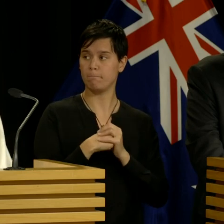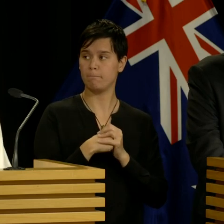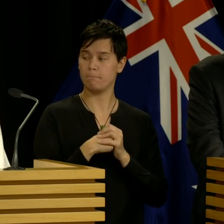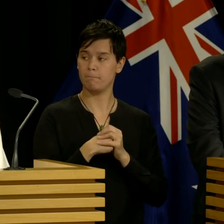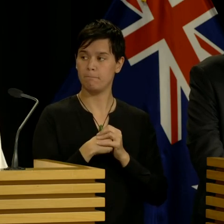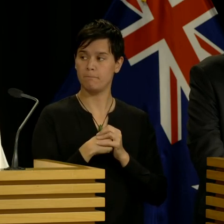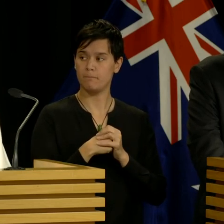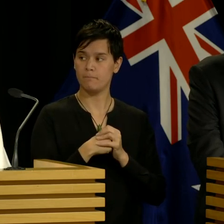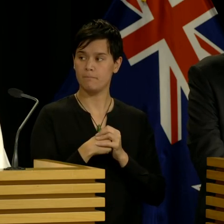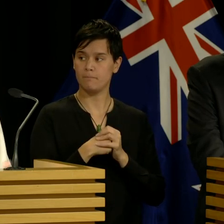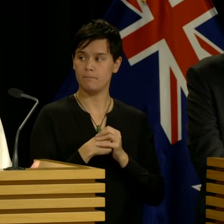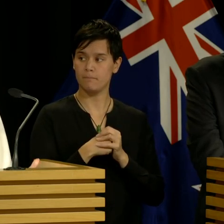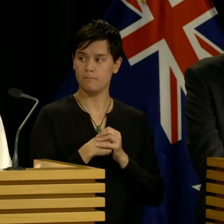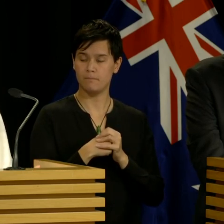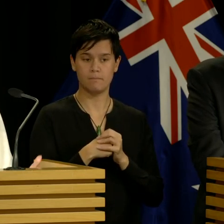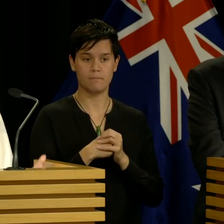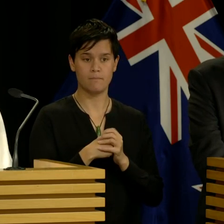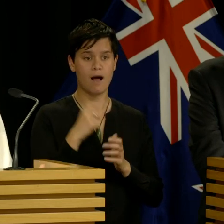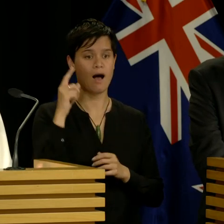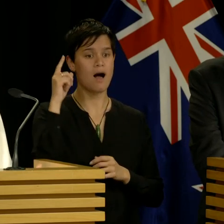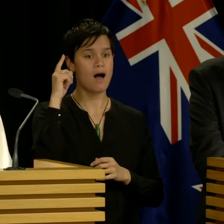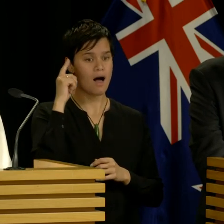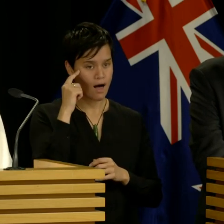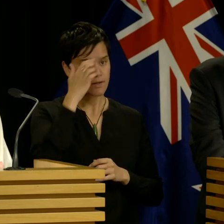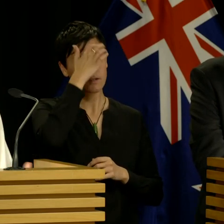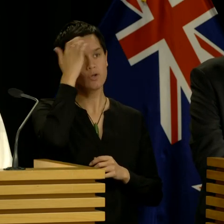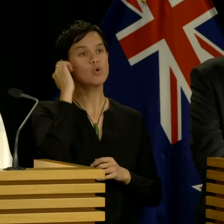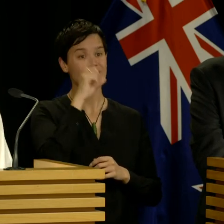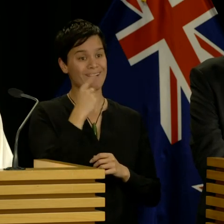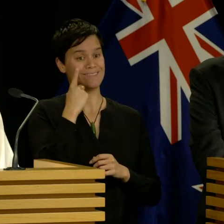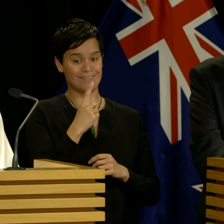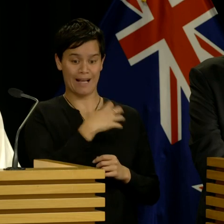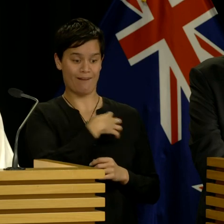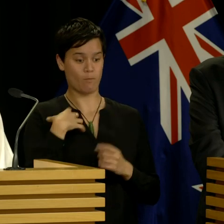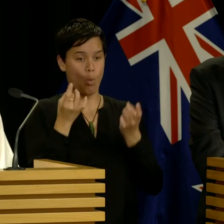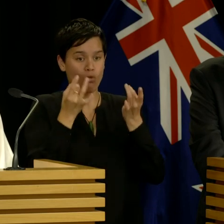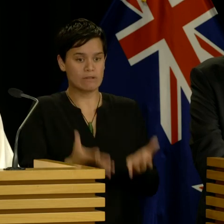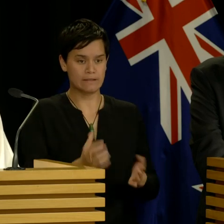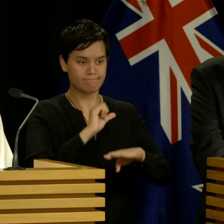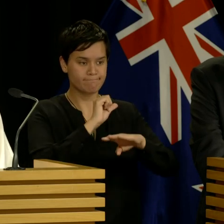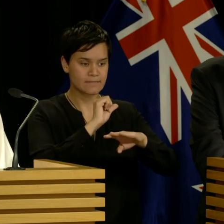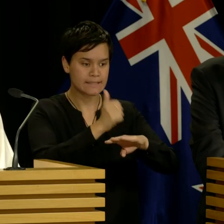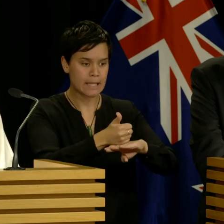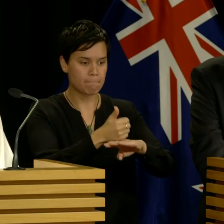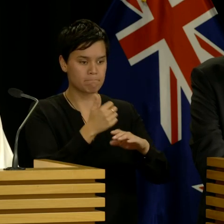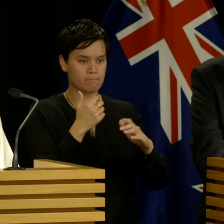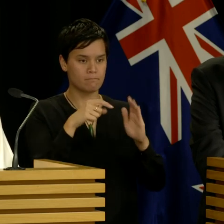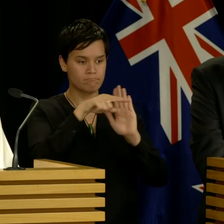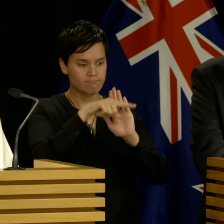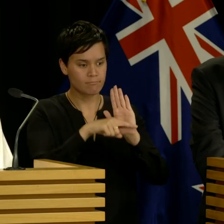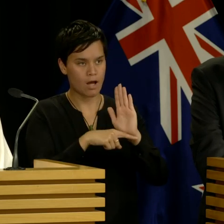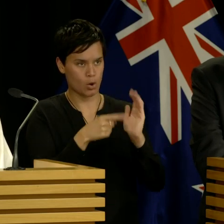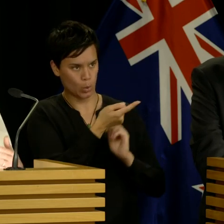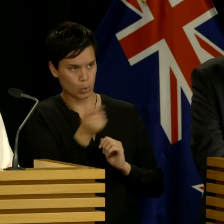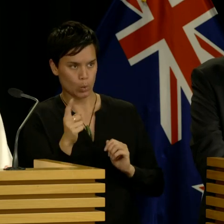already putting in place transparency measures that mean that people should be paying a more fair and reasonable price